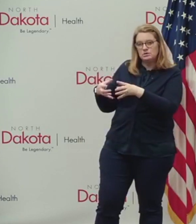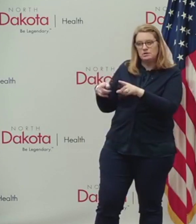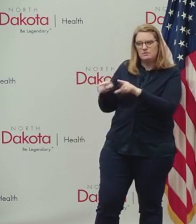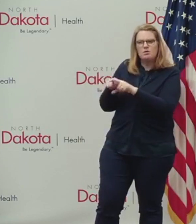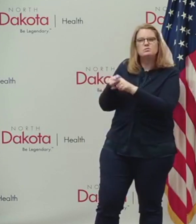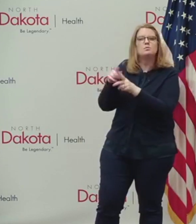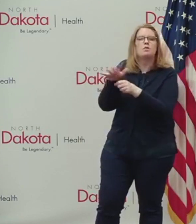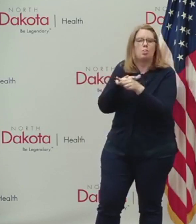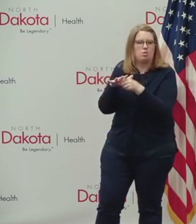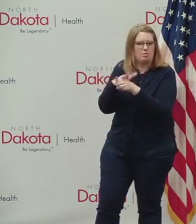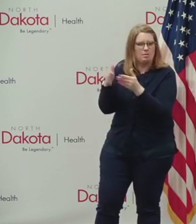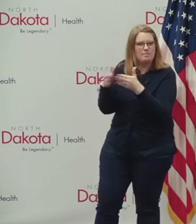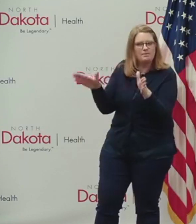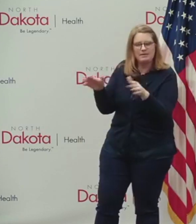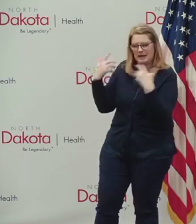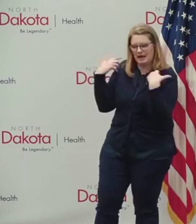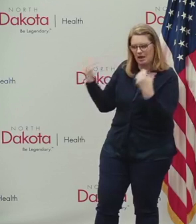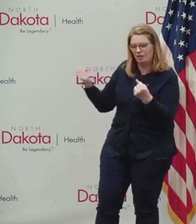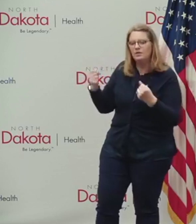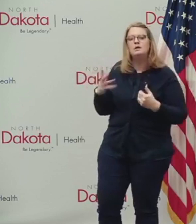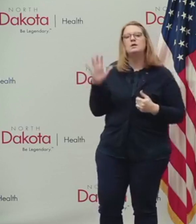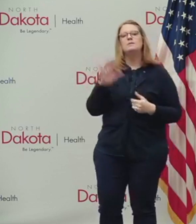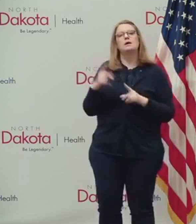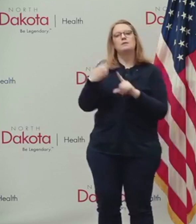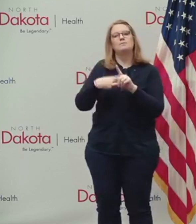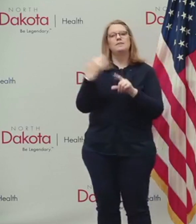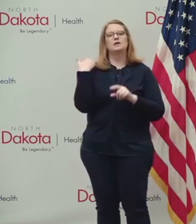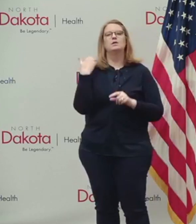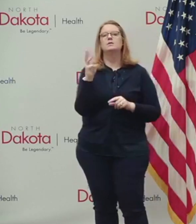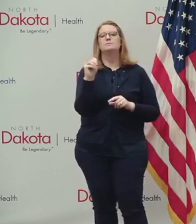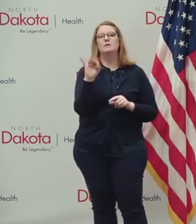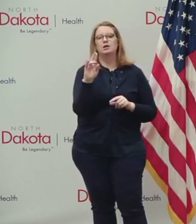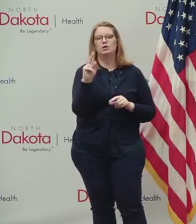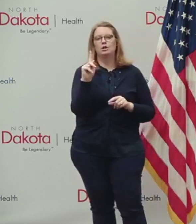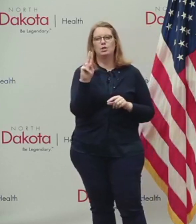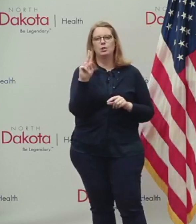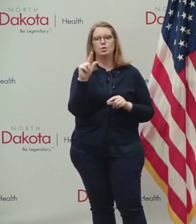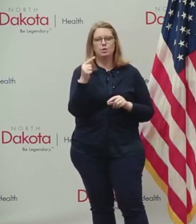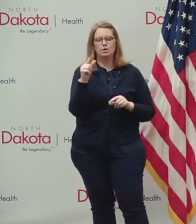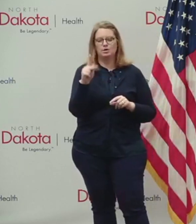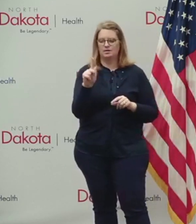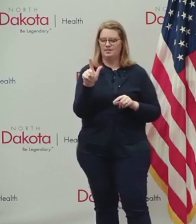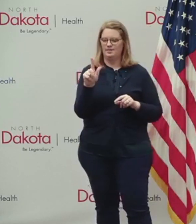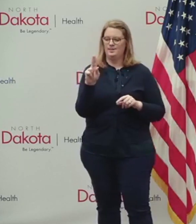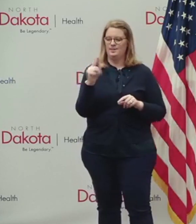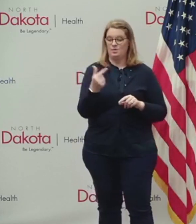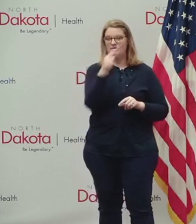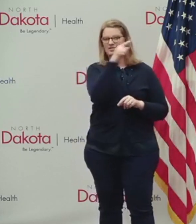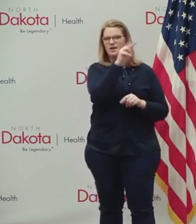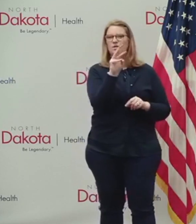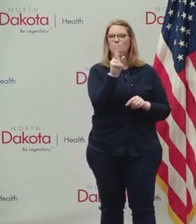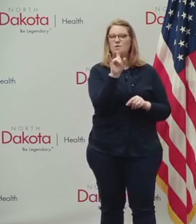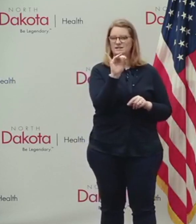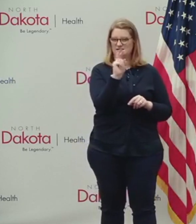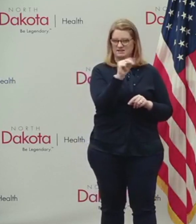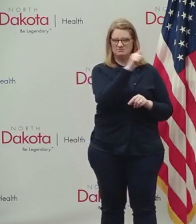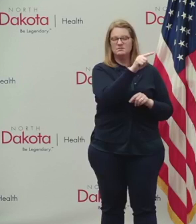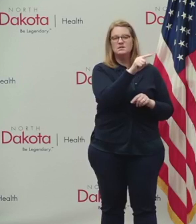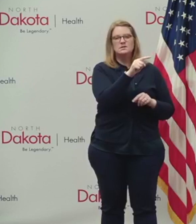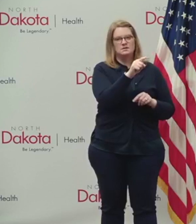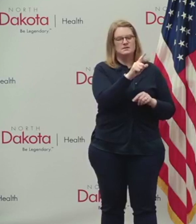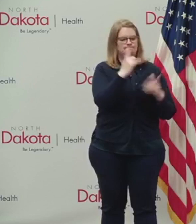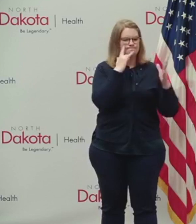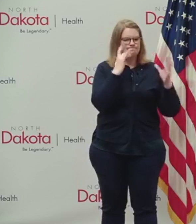local public health. Nearly a month ago, Mayor Klug in Williston took very strong action. He brought back together a